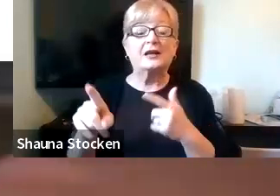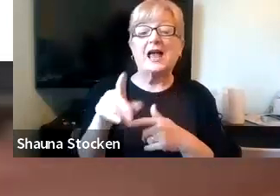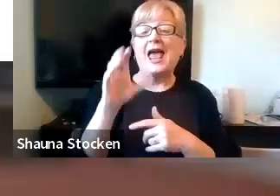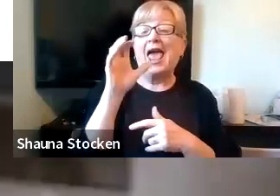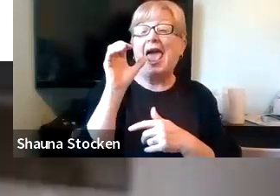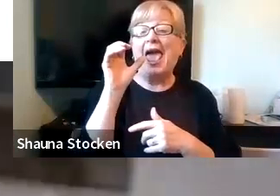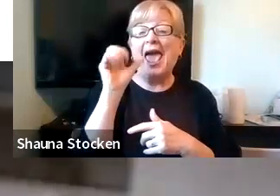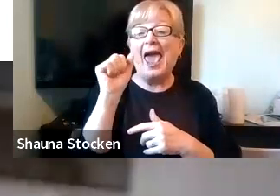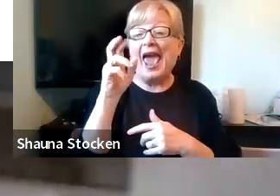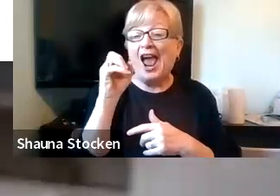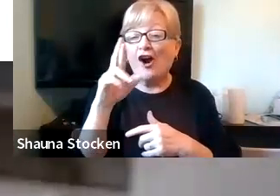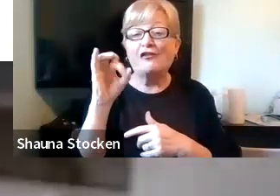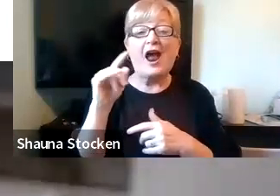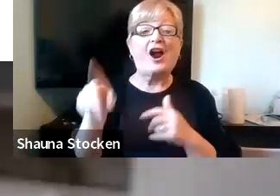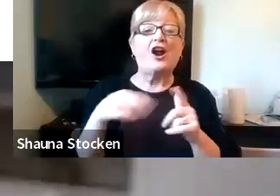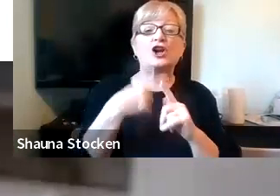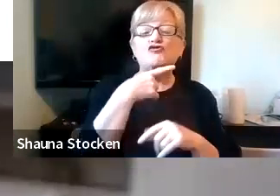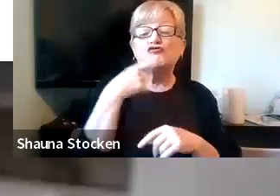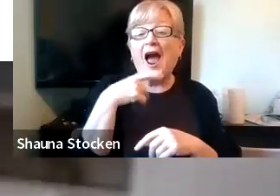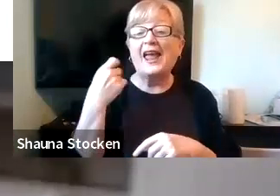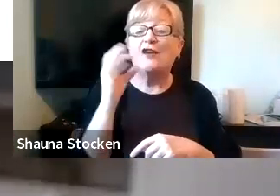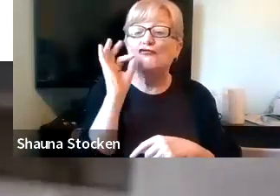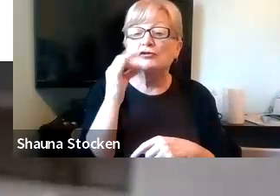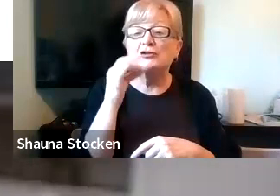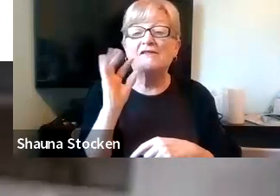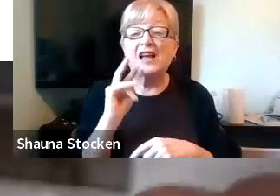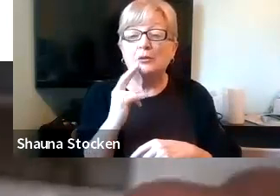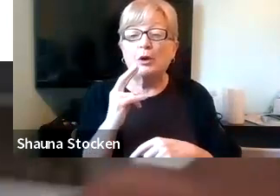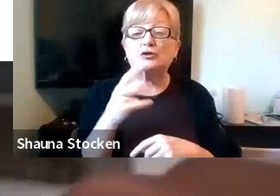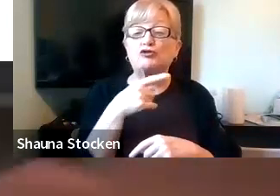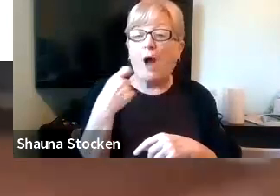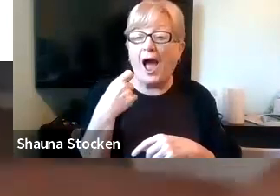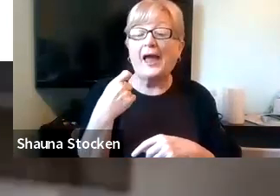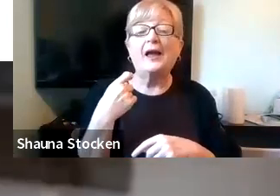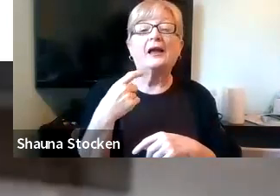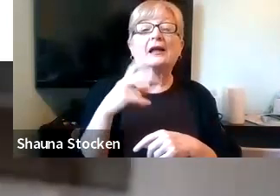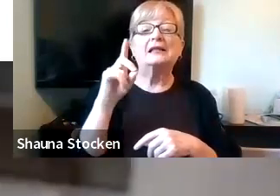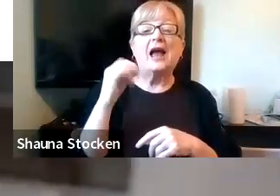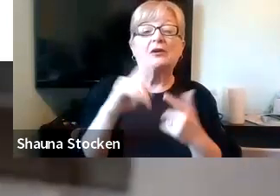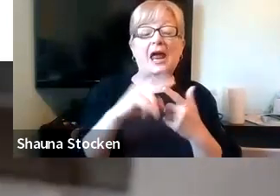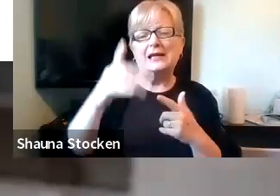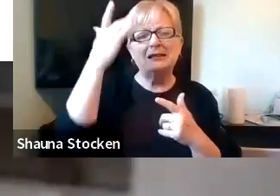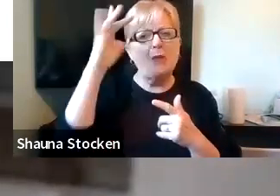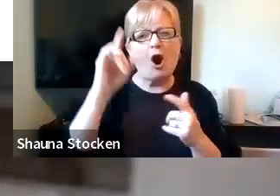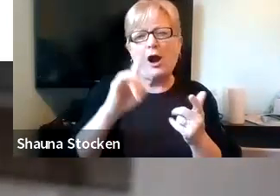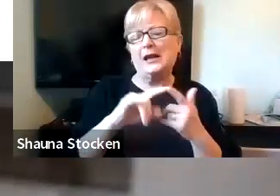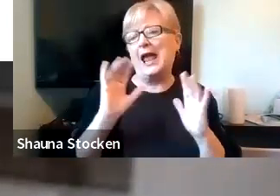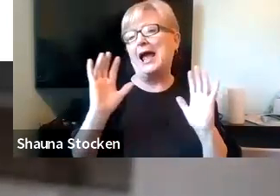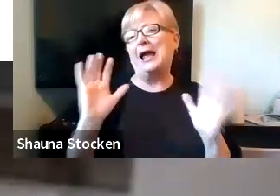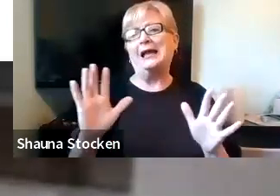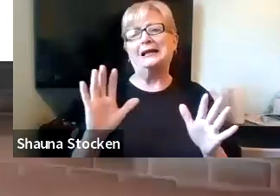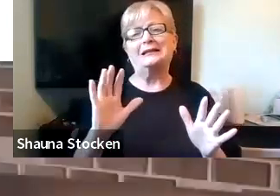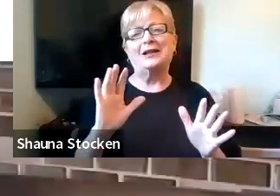It does drying fruits and vegetables, all kinds of stuff. And it's smart. It's intelligent. It's super, super